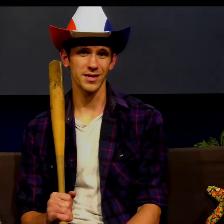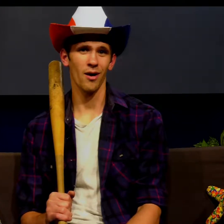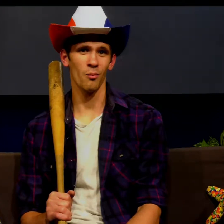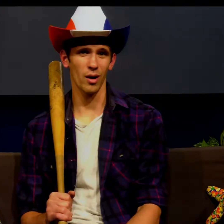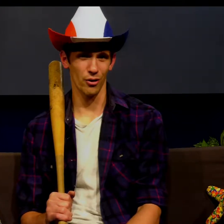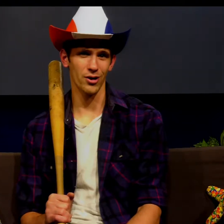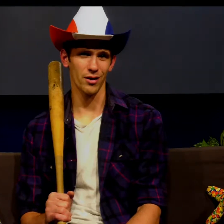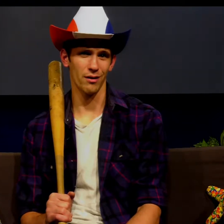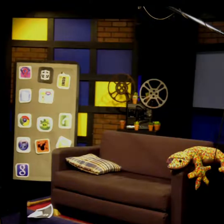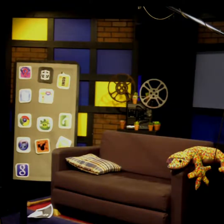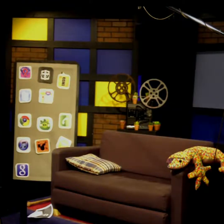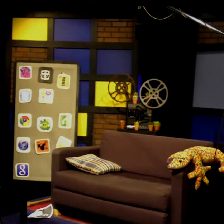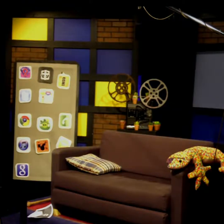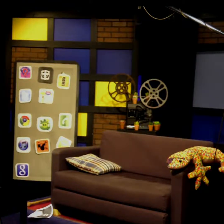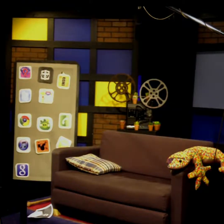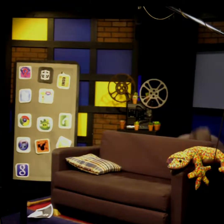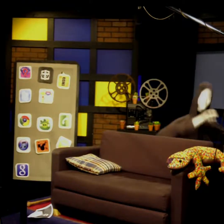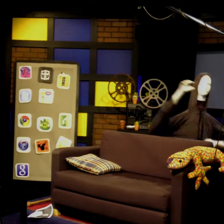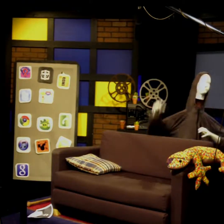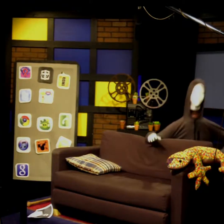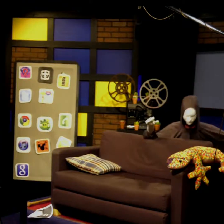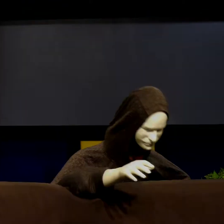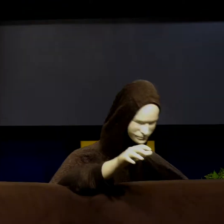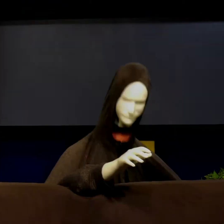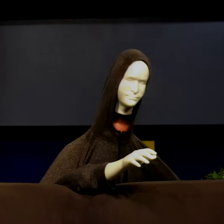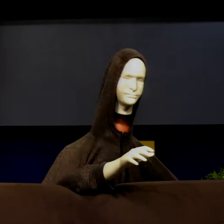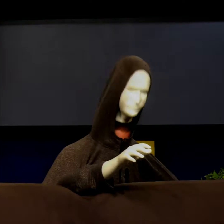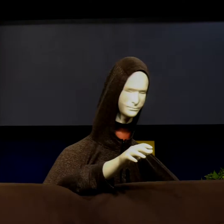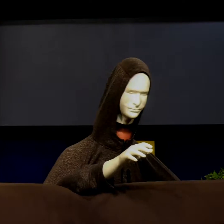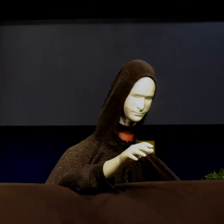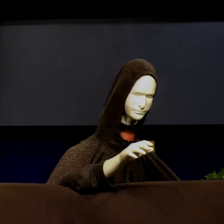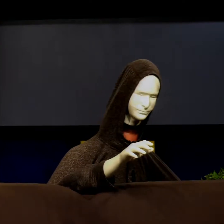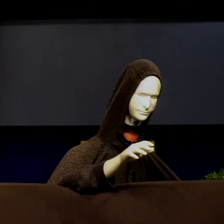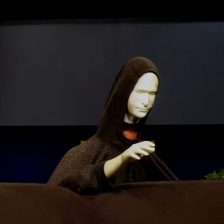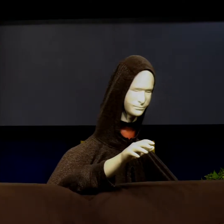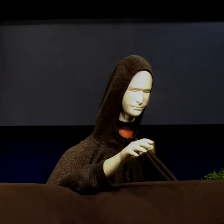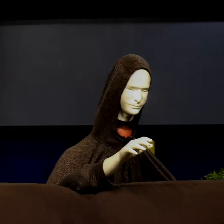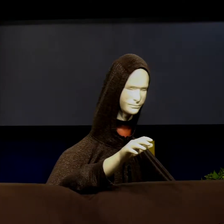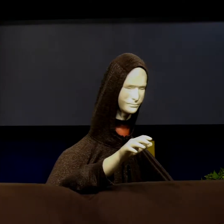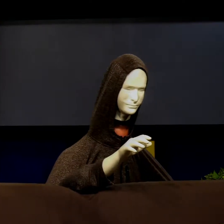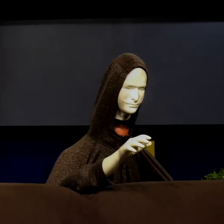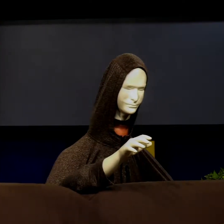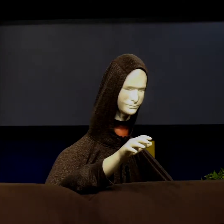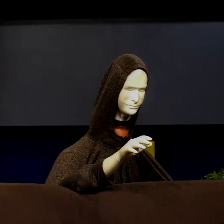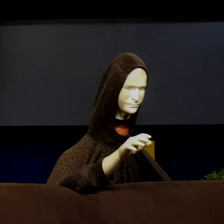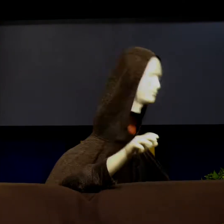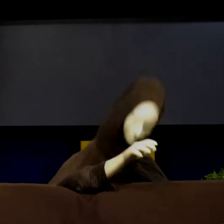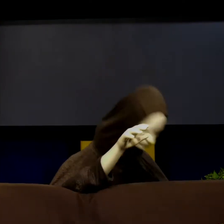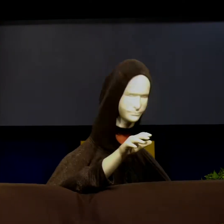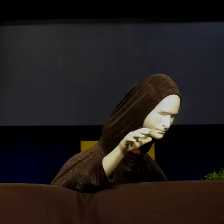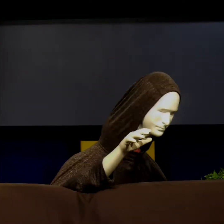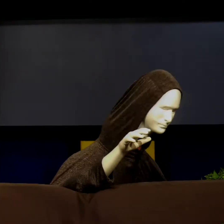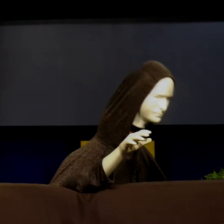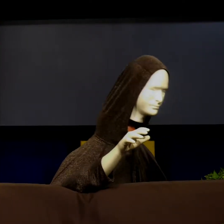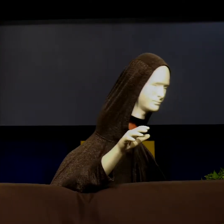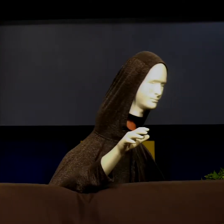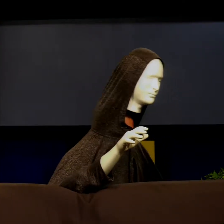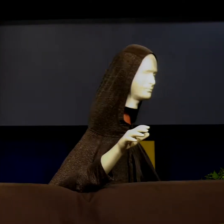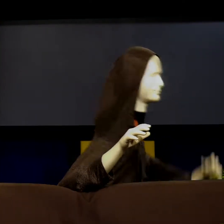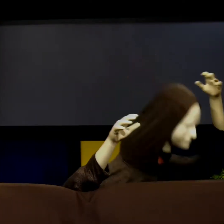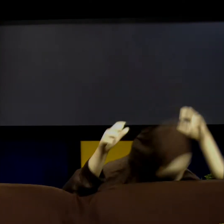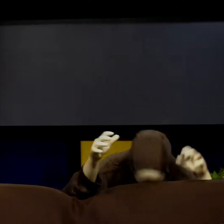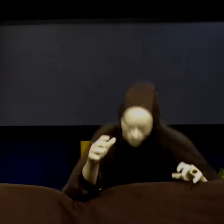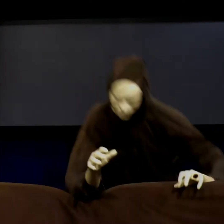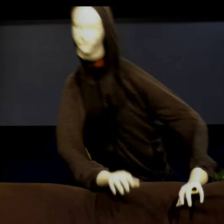Yeet America. Hey! You there in the back. I see you still on your phone. I'm about to lose my hair. Time to go to chapel.